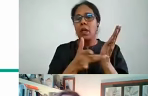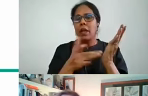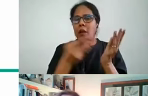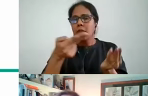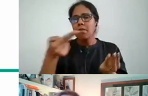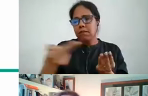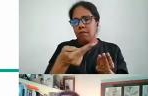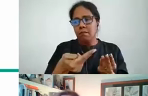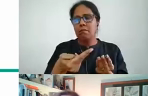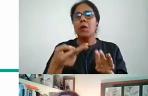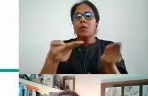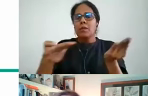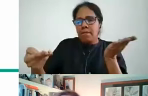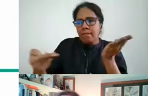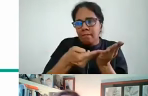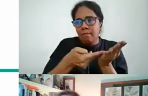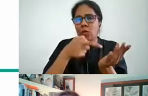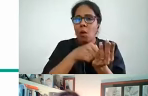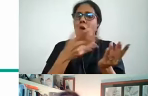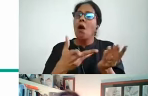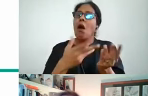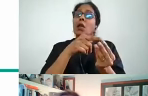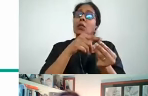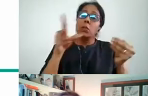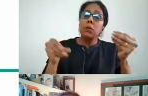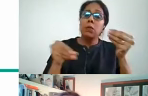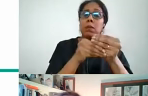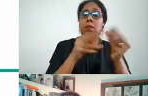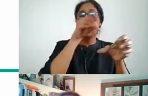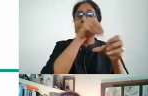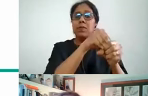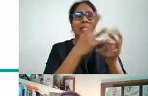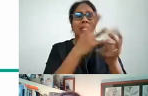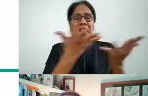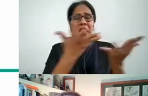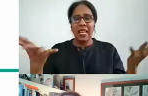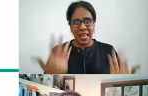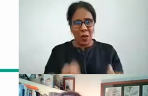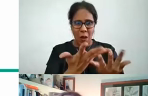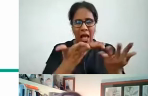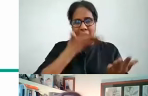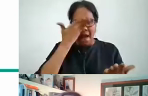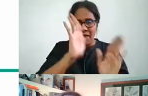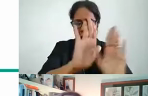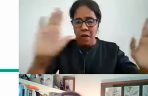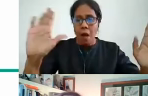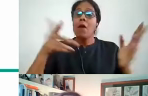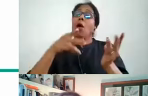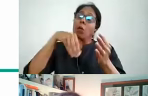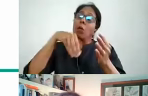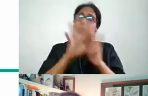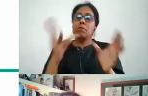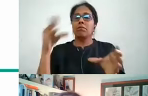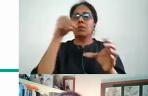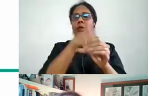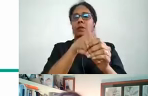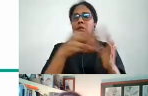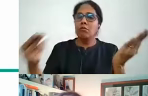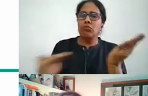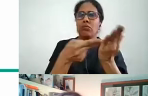It can be added fairly straightforwardly to existing chips that provide long range